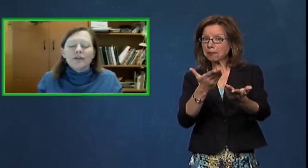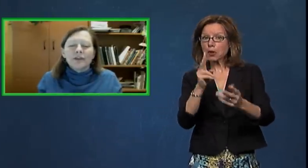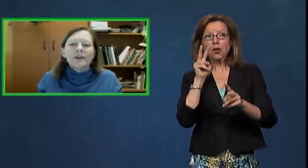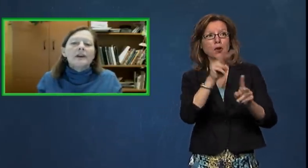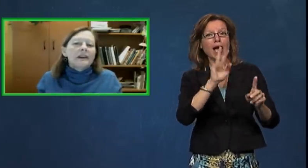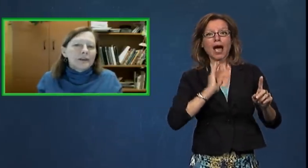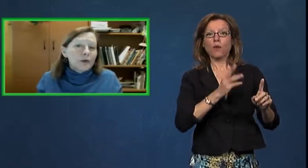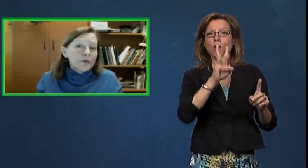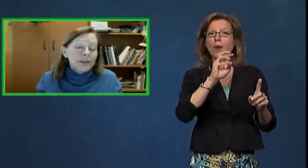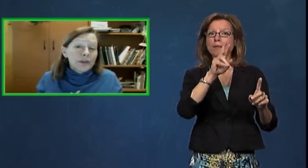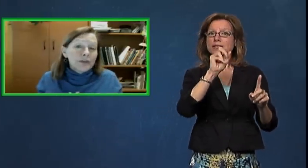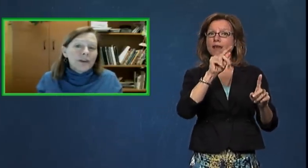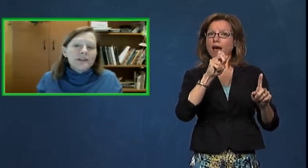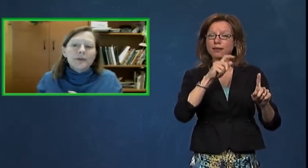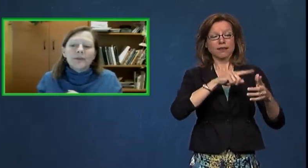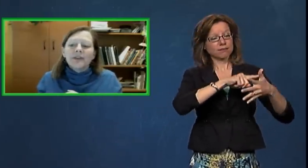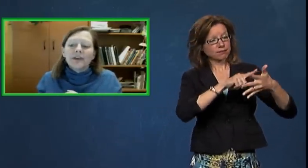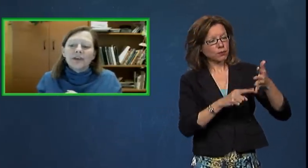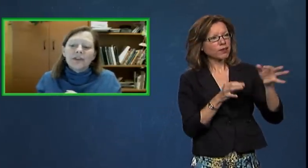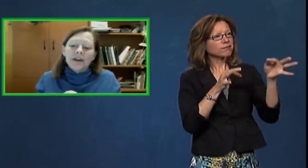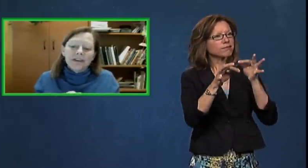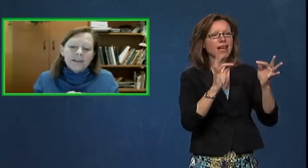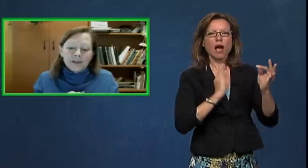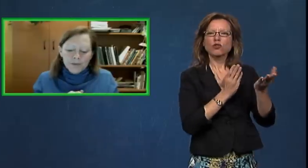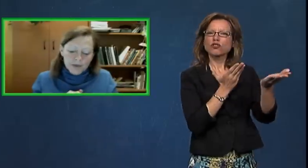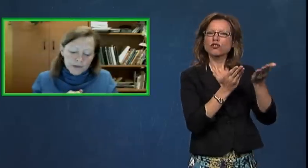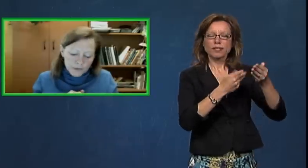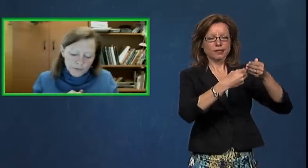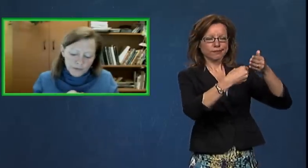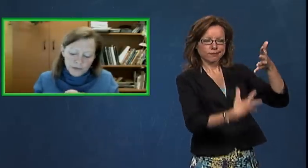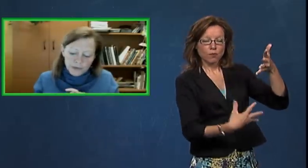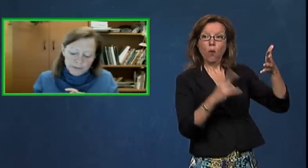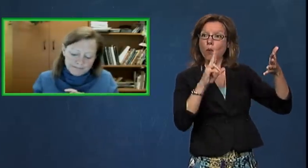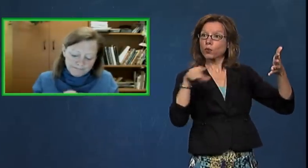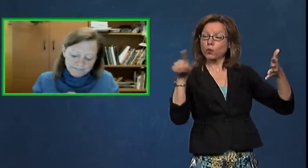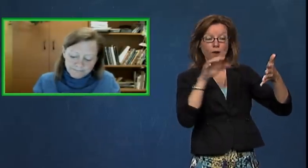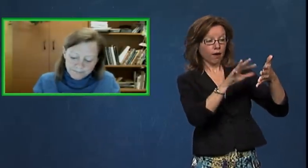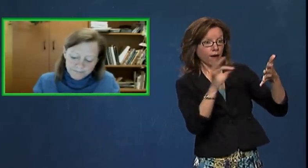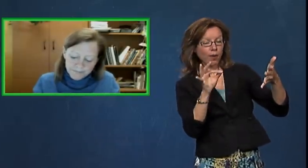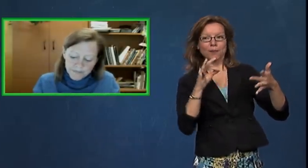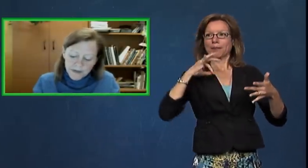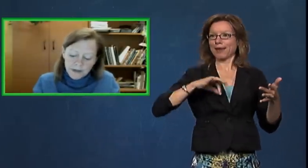we offer, and hopefully you'll find something there that is useful for you.